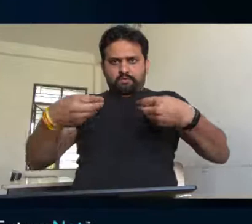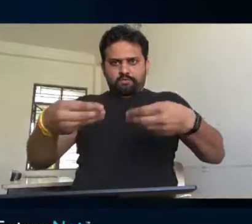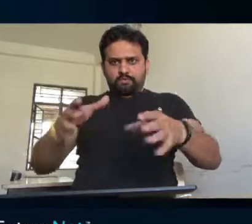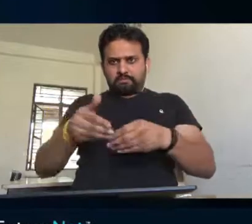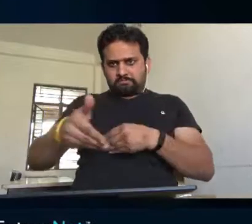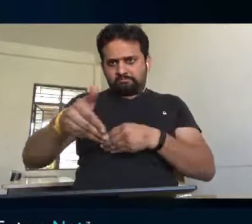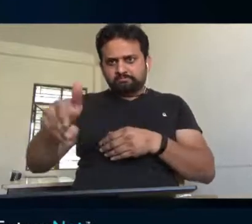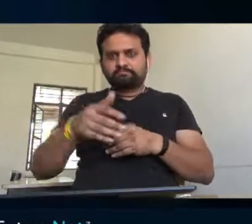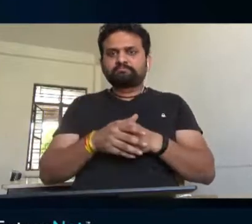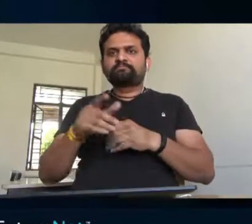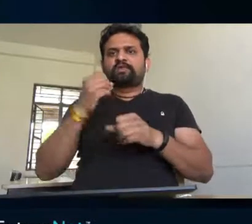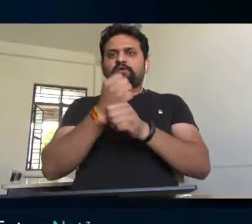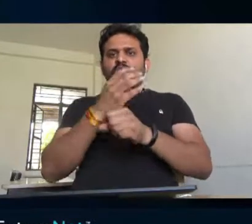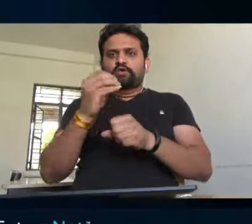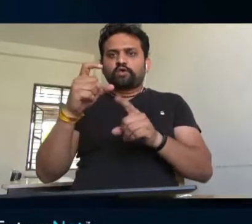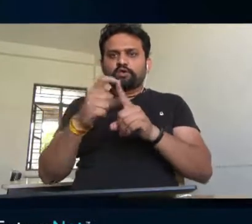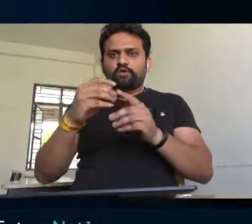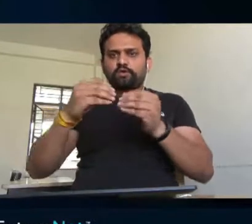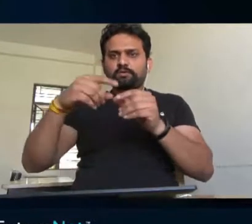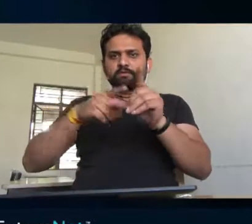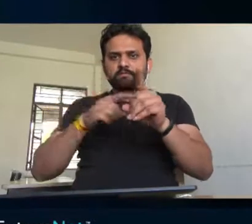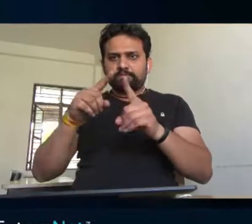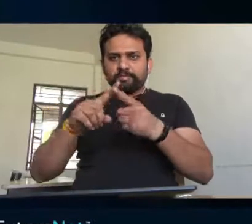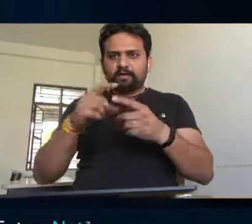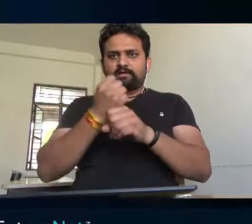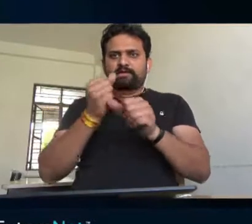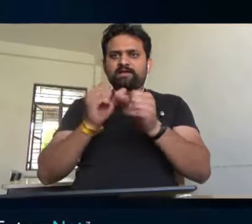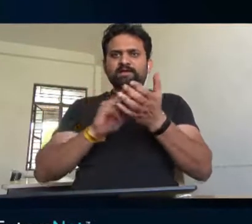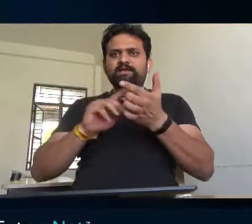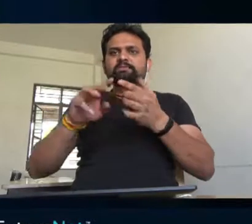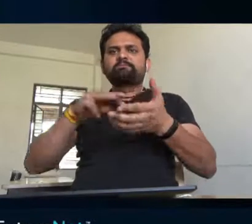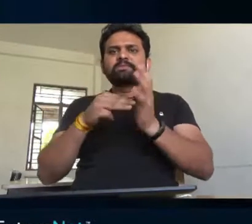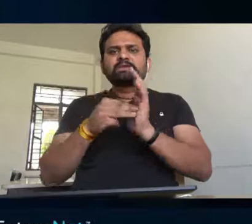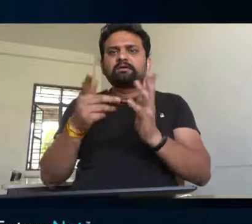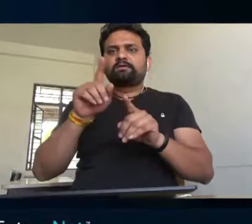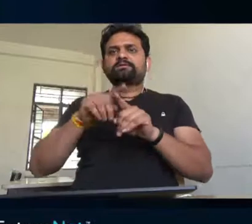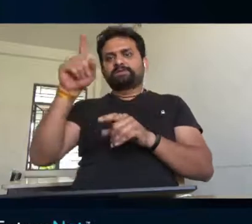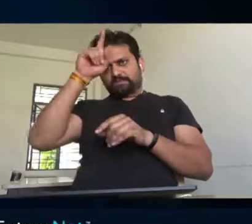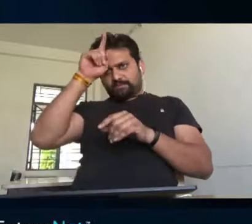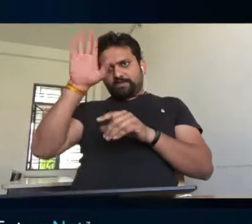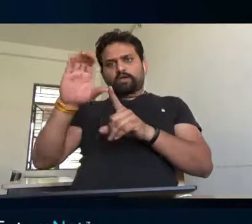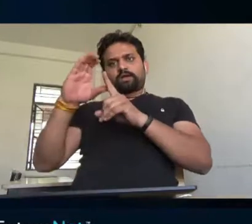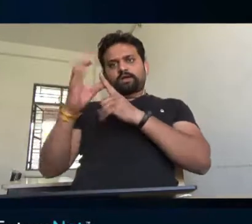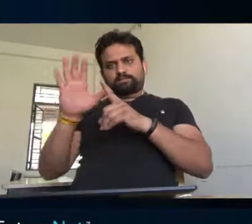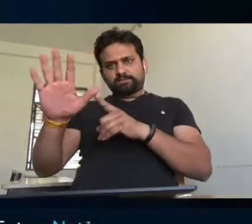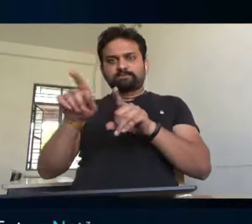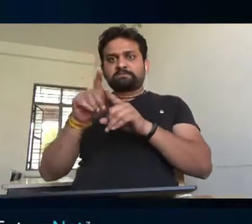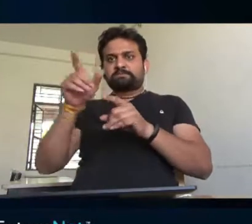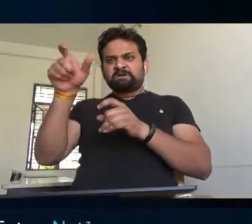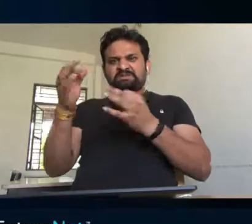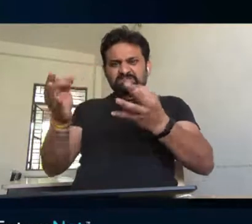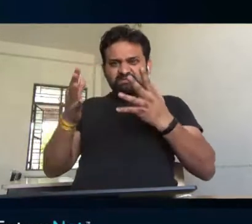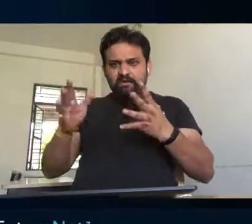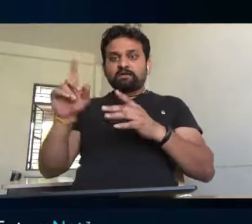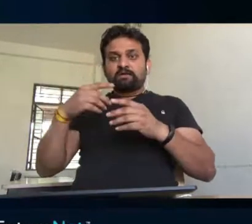football player in the German national football, or for the Americans, in the soccer team. And he has now end